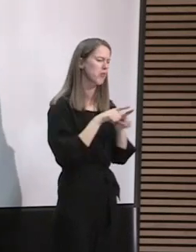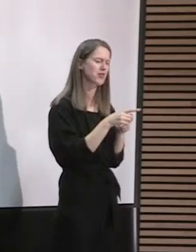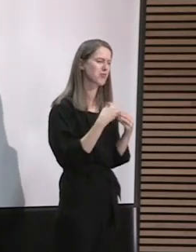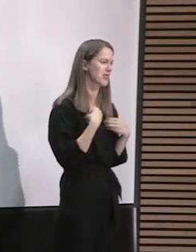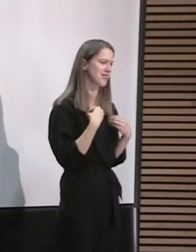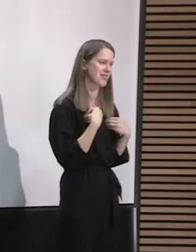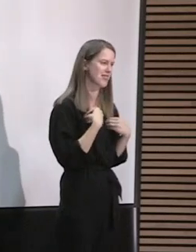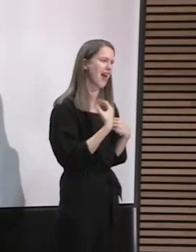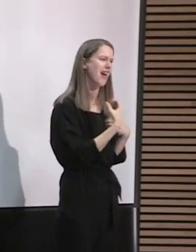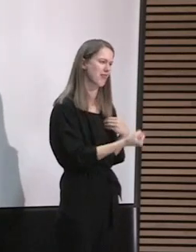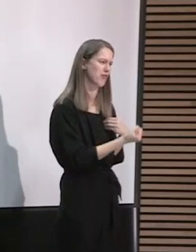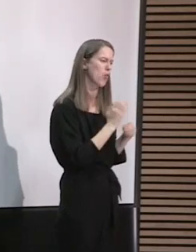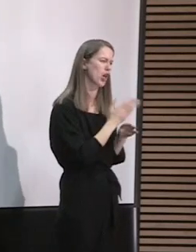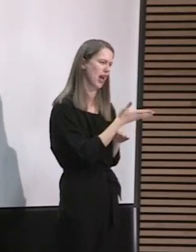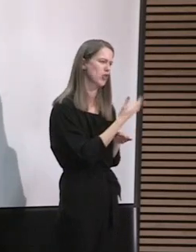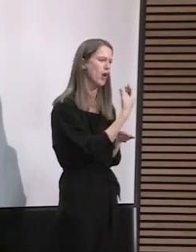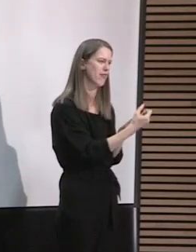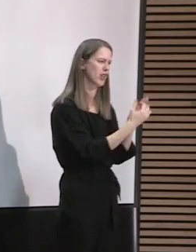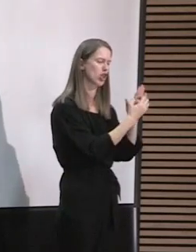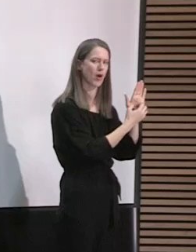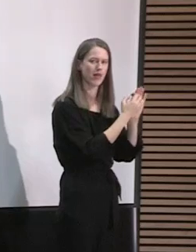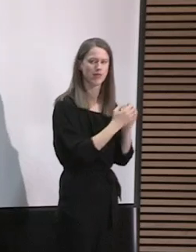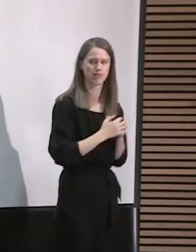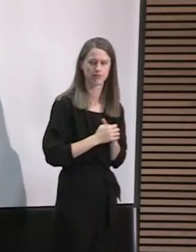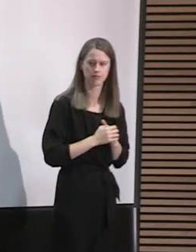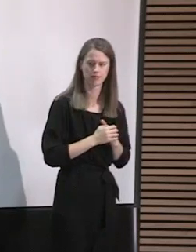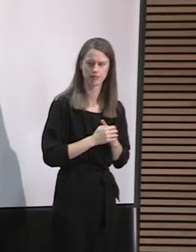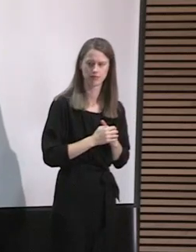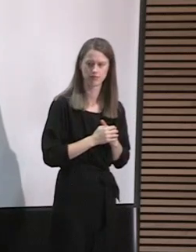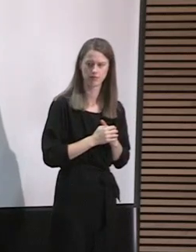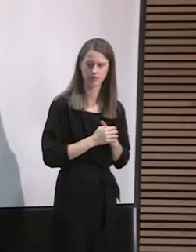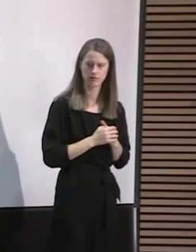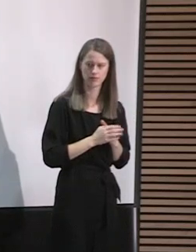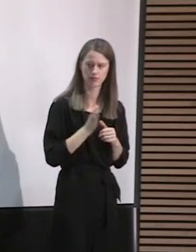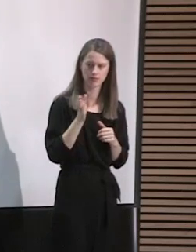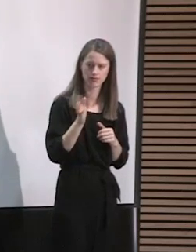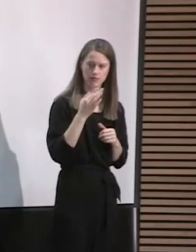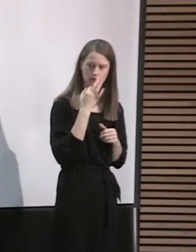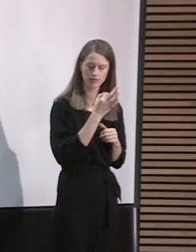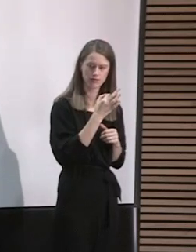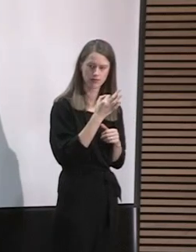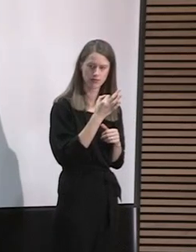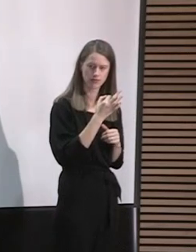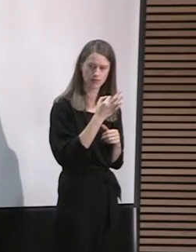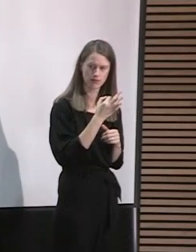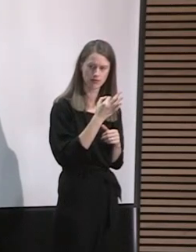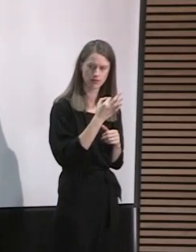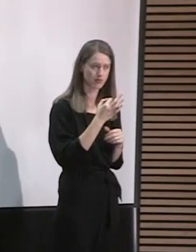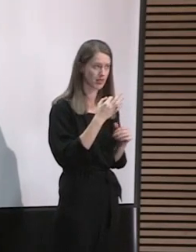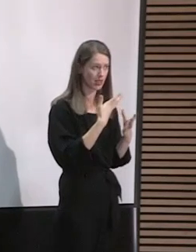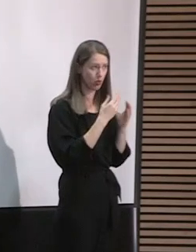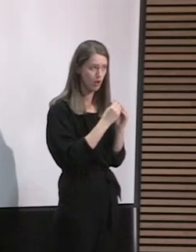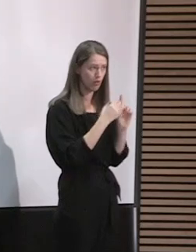businesses are working very hard to comply. Dr. Bloomfield, do you see any merit or necessity in the likes of yourself and perhaps